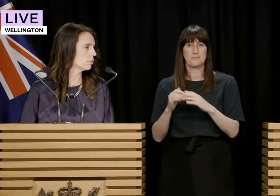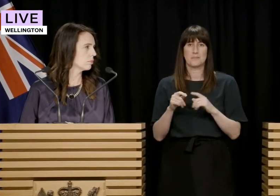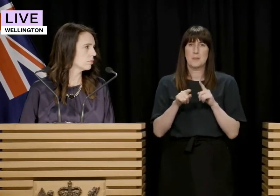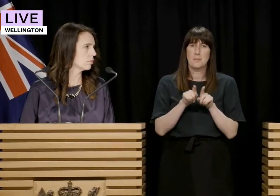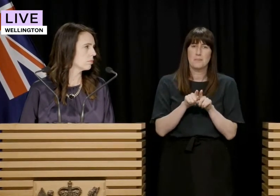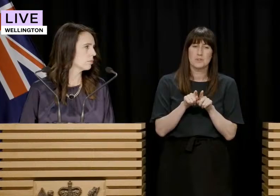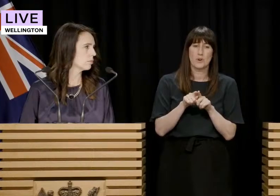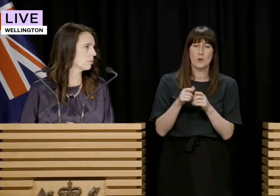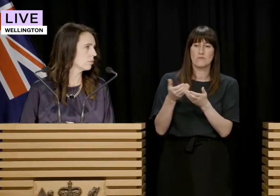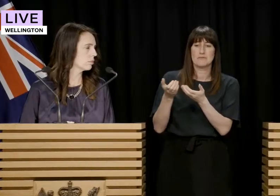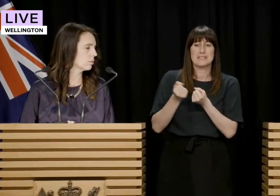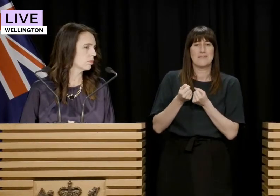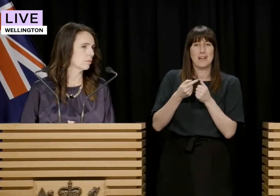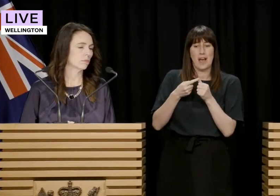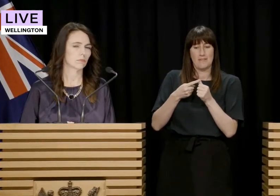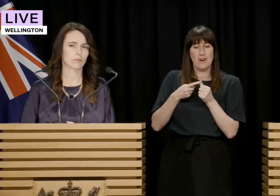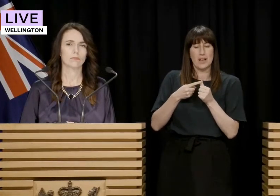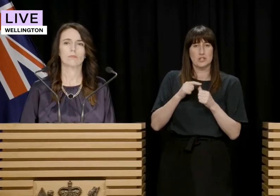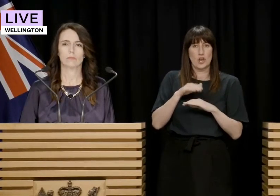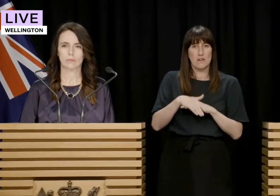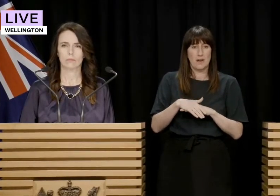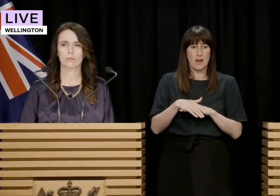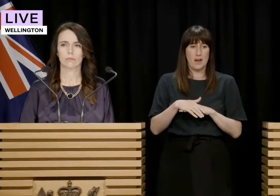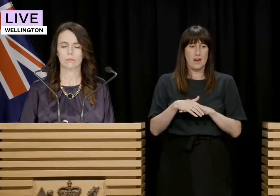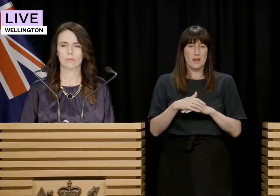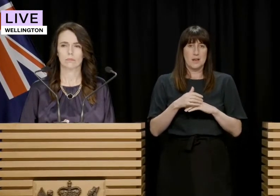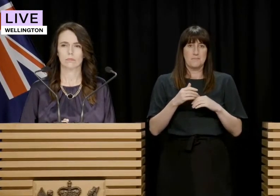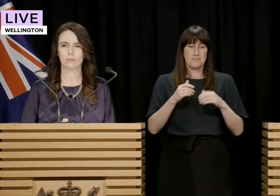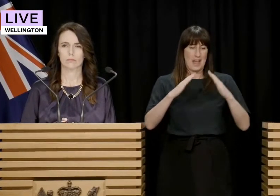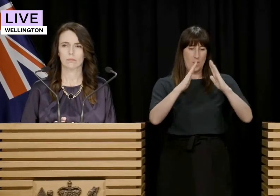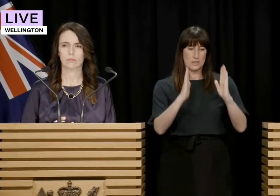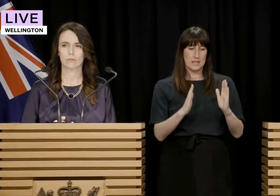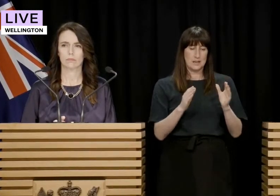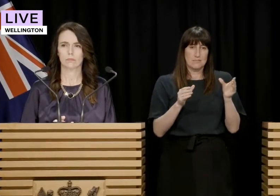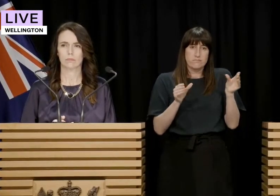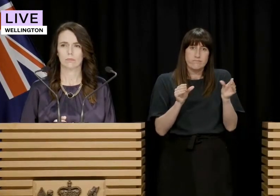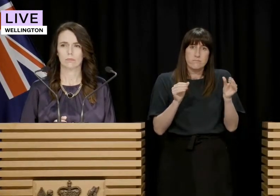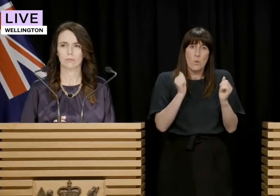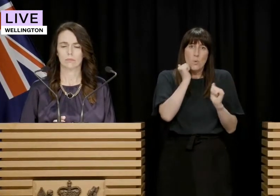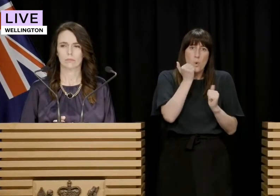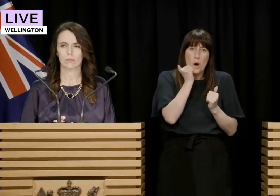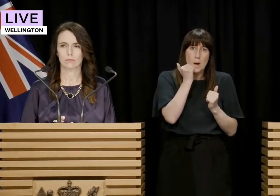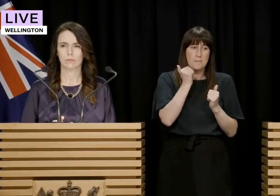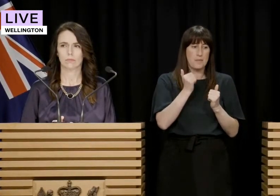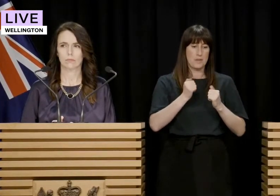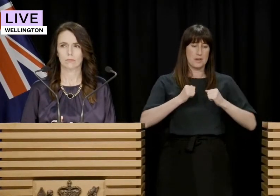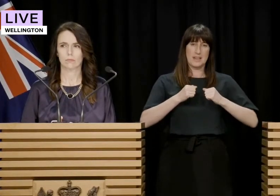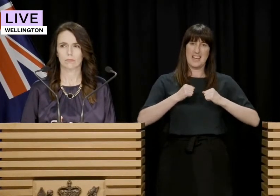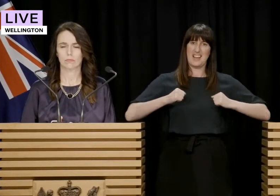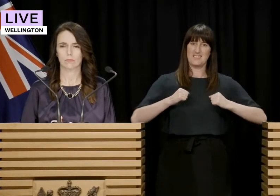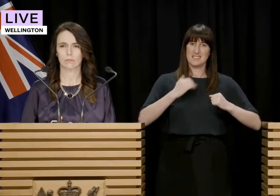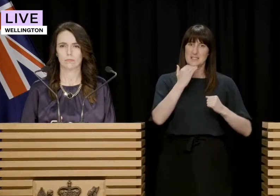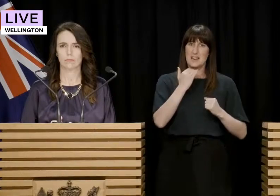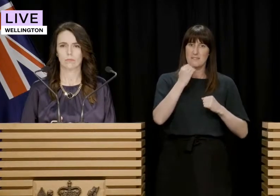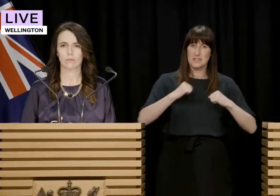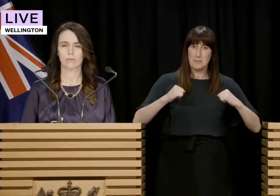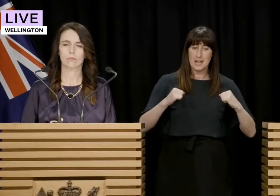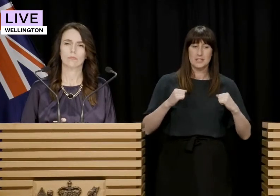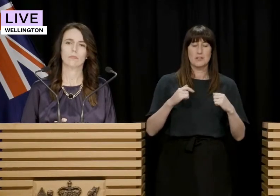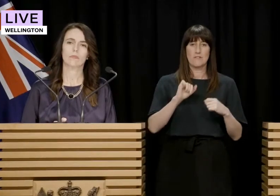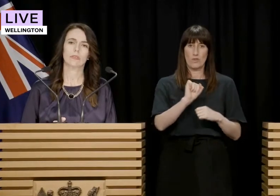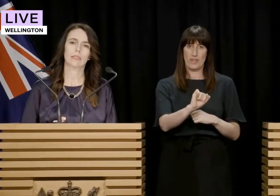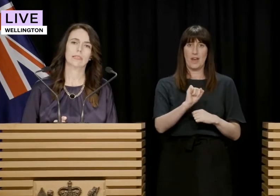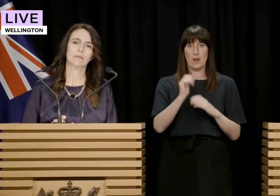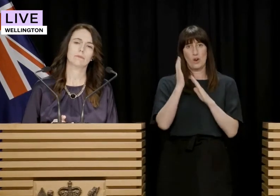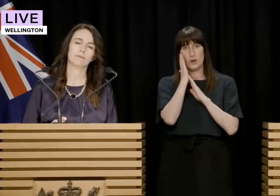quickly as possible, ensure that good standards in terms of insulation, warmth and suitable personal space can be built into RSE